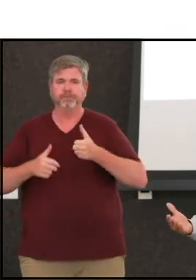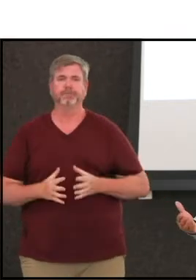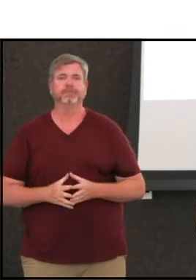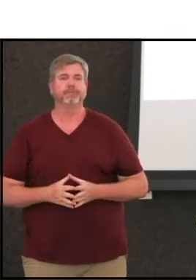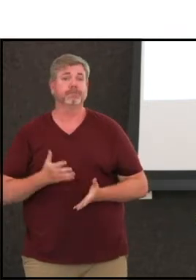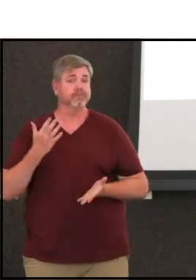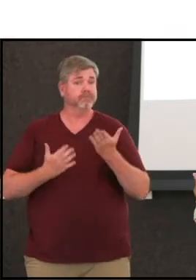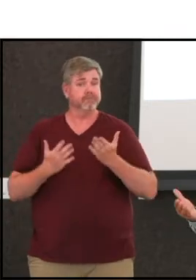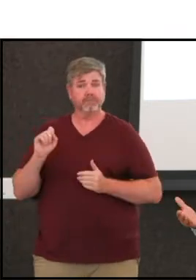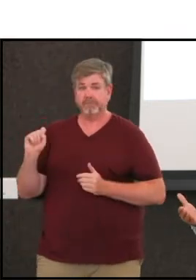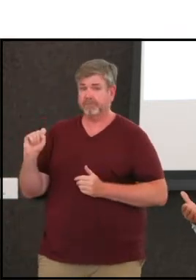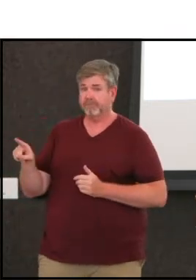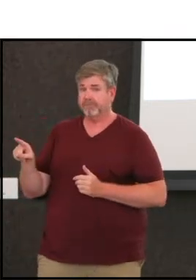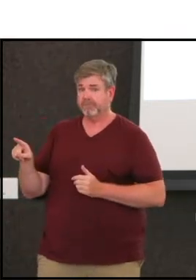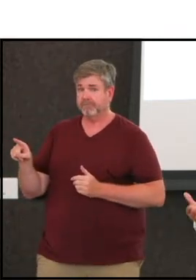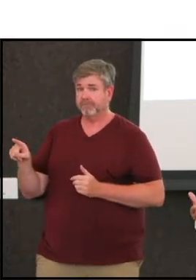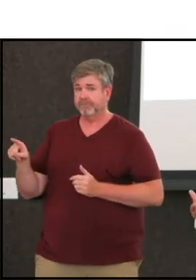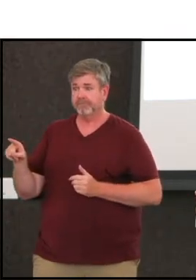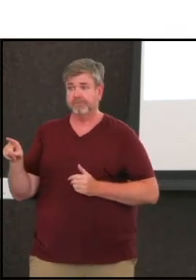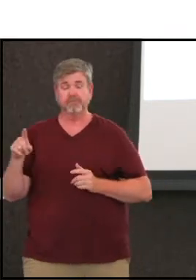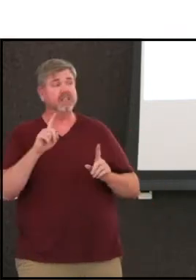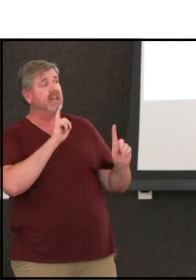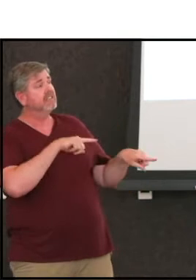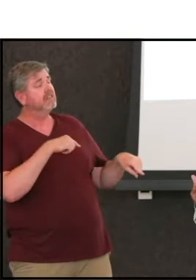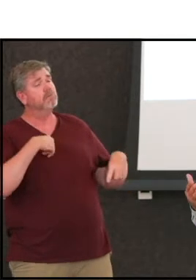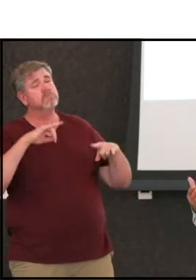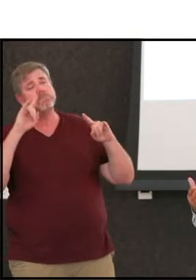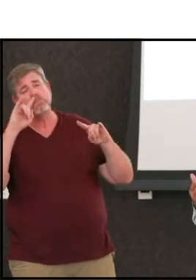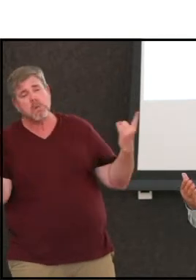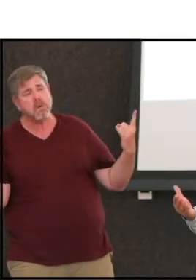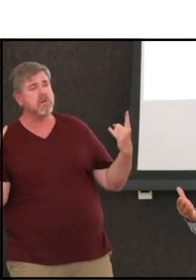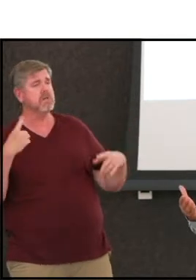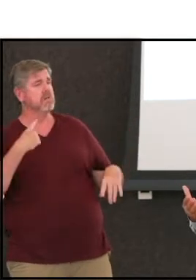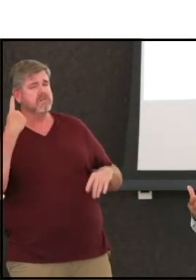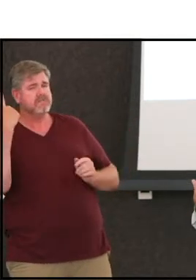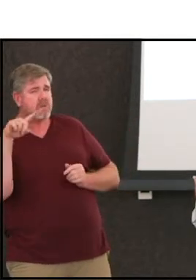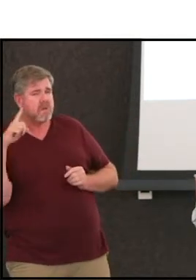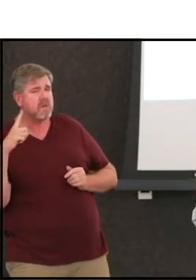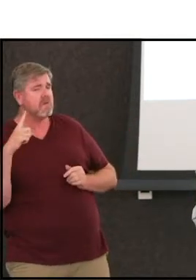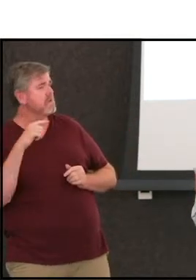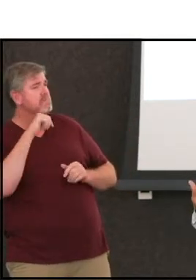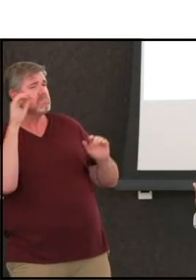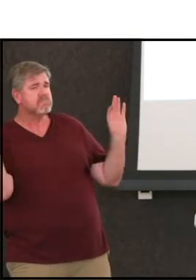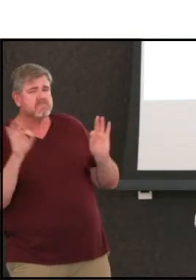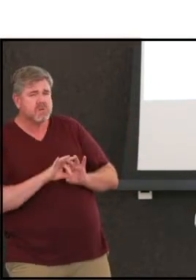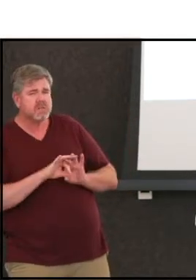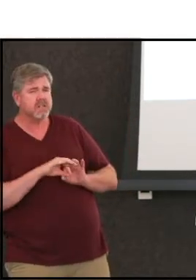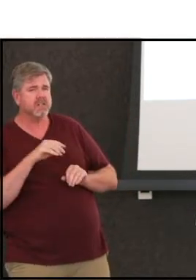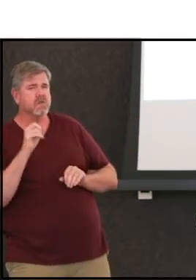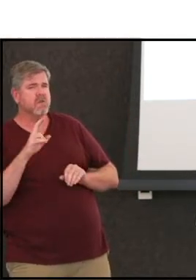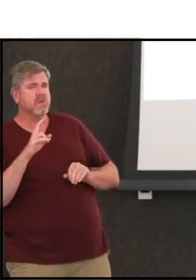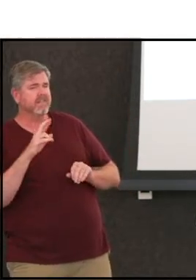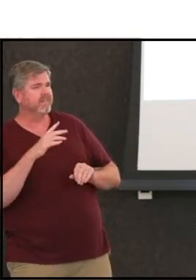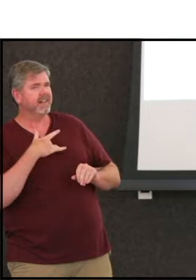bored or hopeless or helpless, but they cannot explain to you why. Keep that in mind, please.